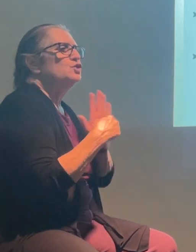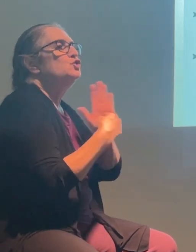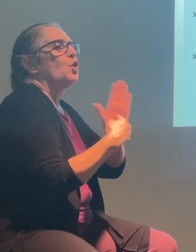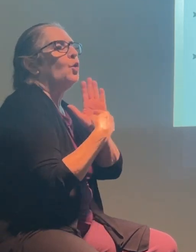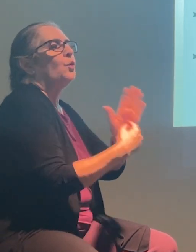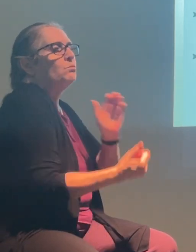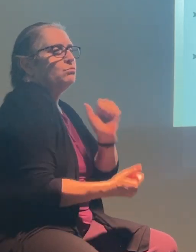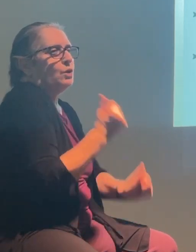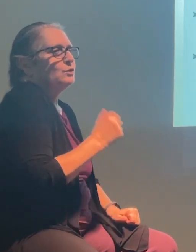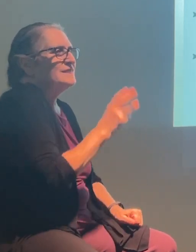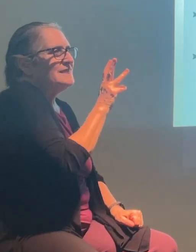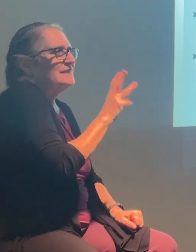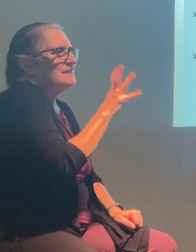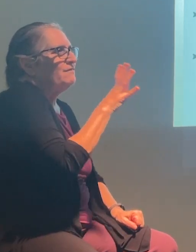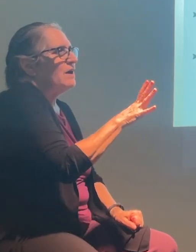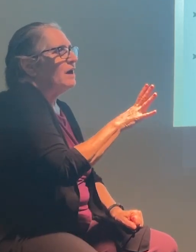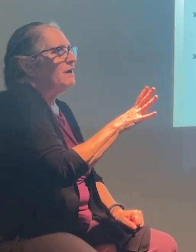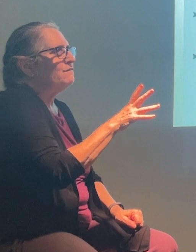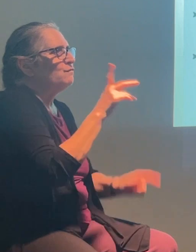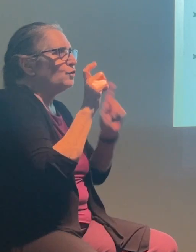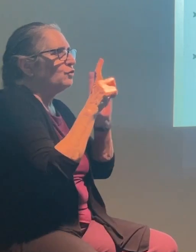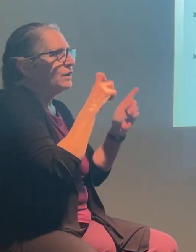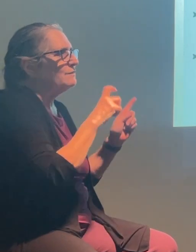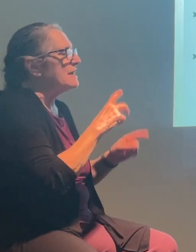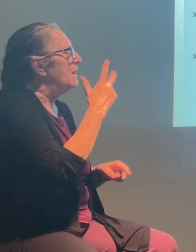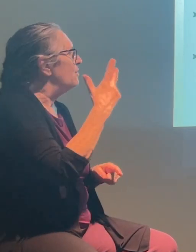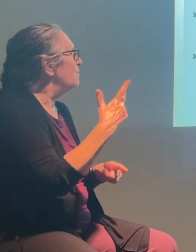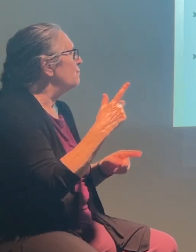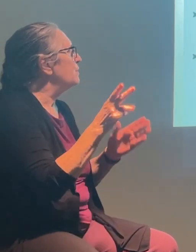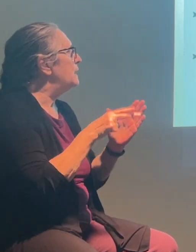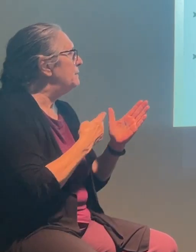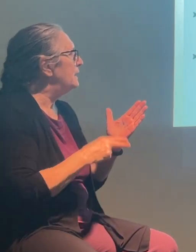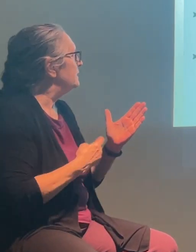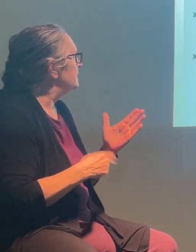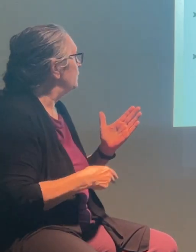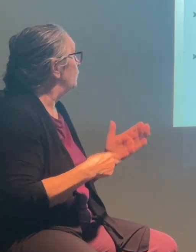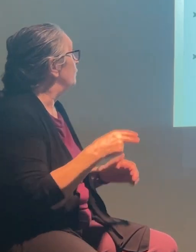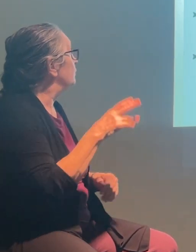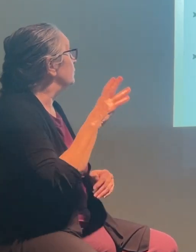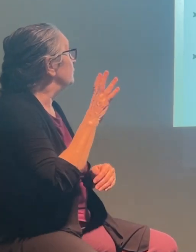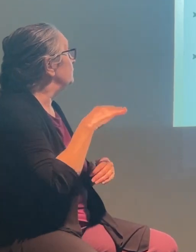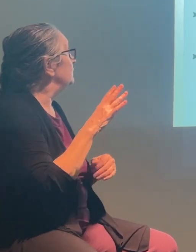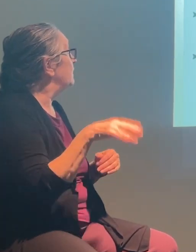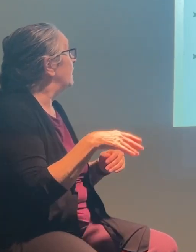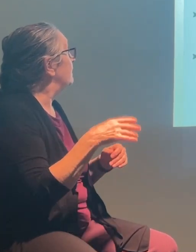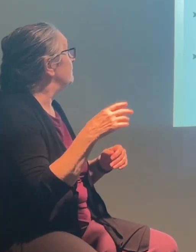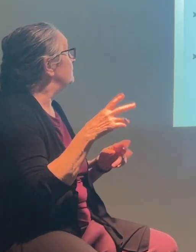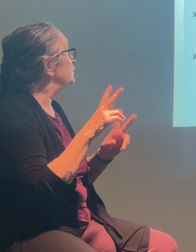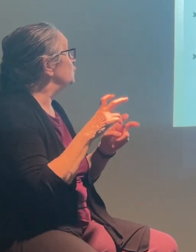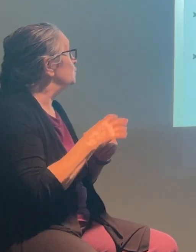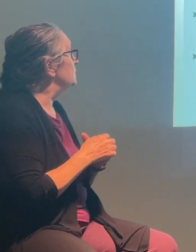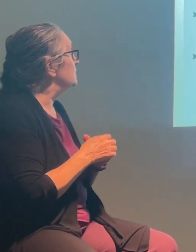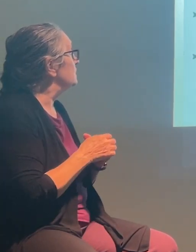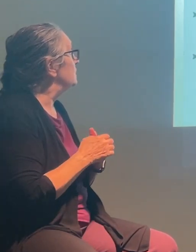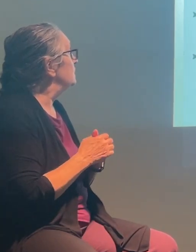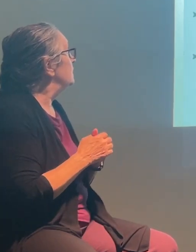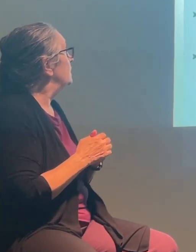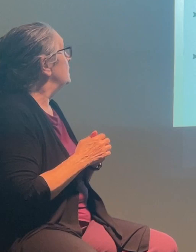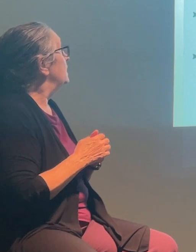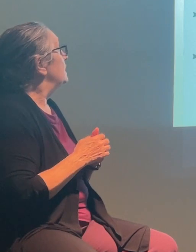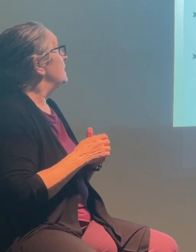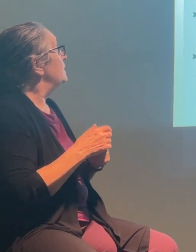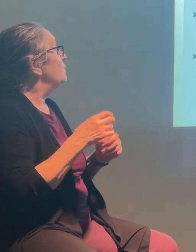65 photographs, 3 paintings, over 15 issues. On April 1906, a special